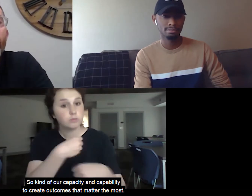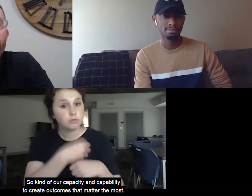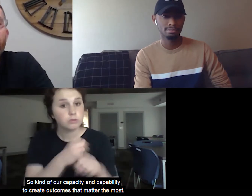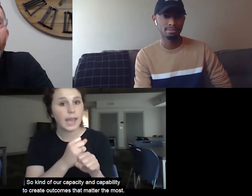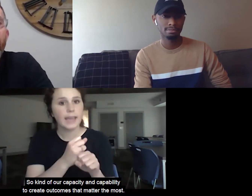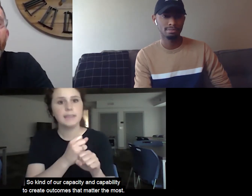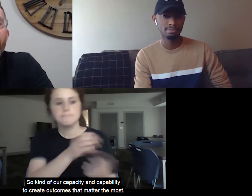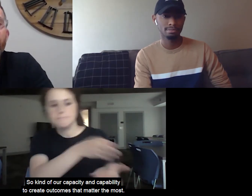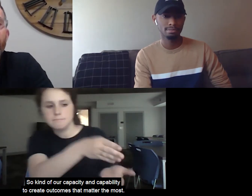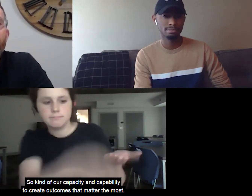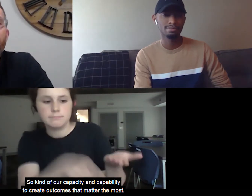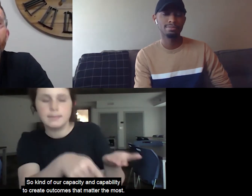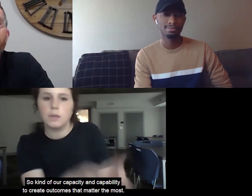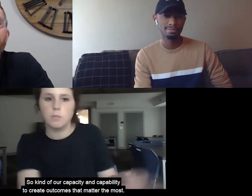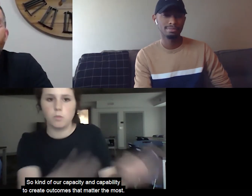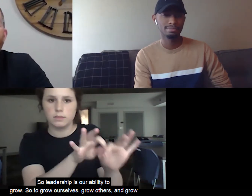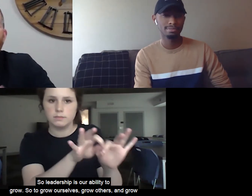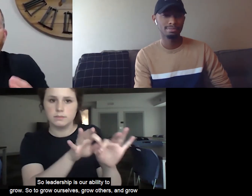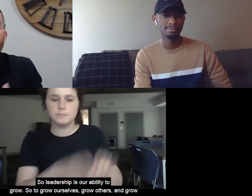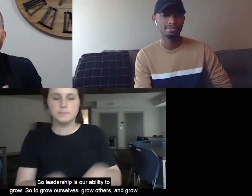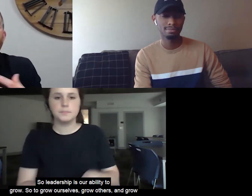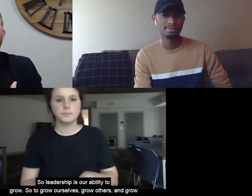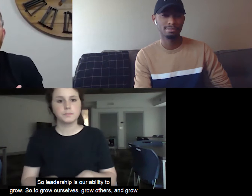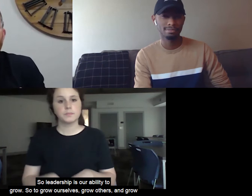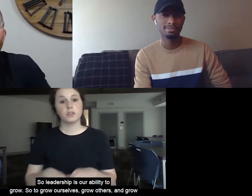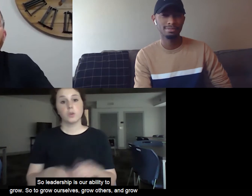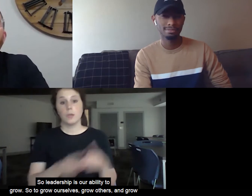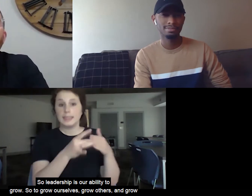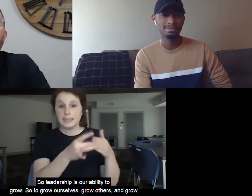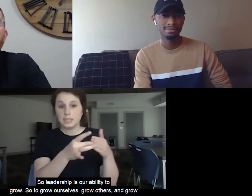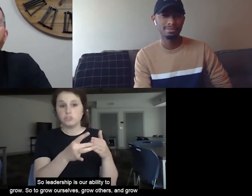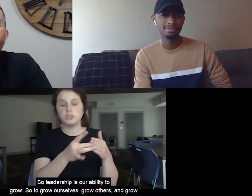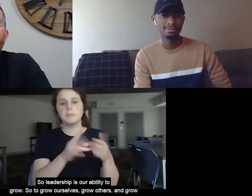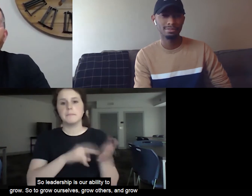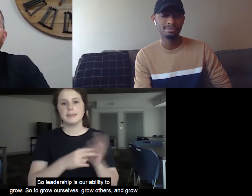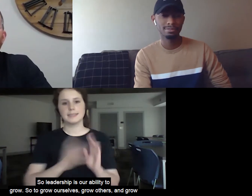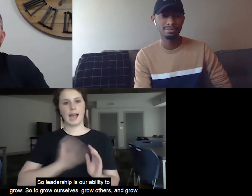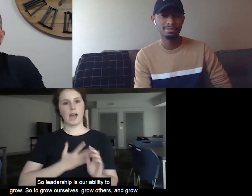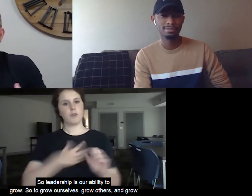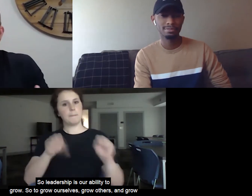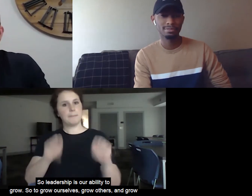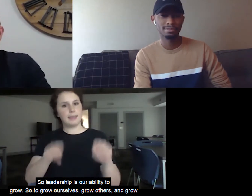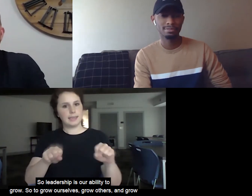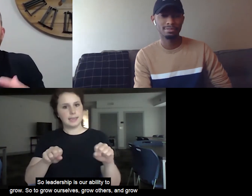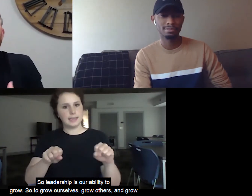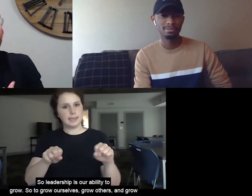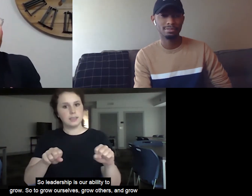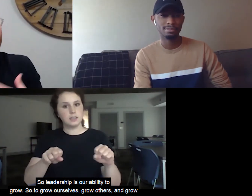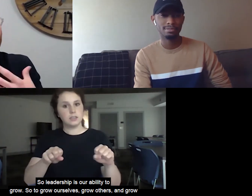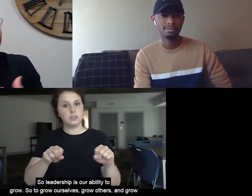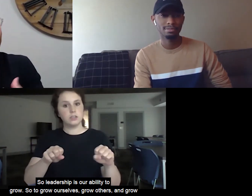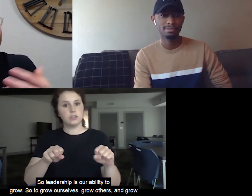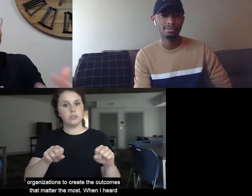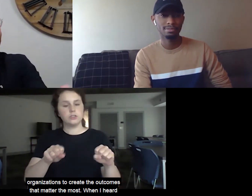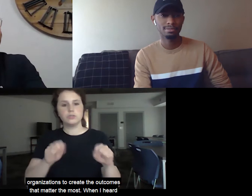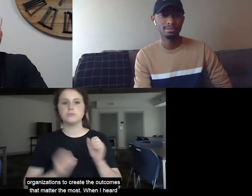the most. And so leadership is our ability to grow ourselves,